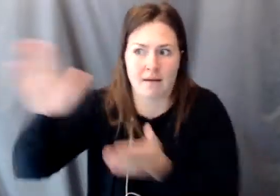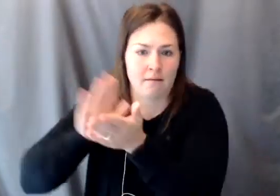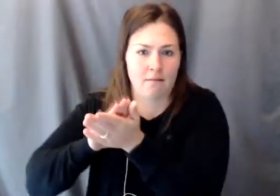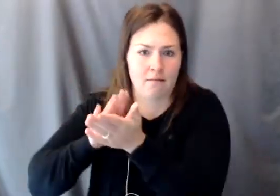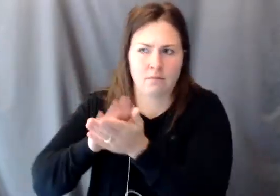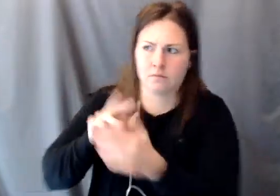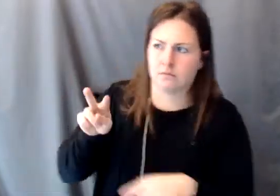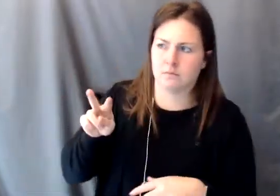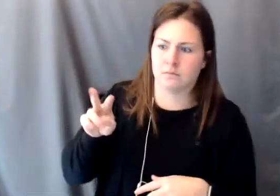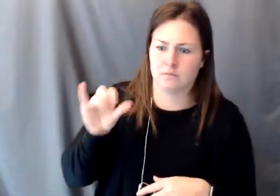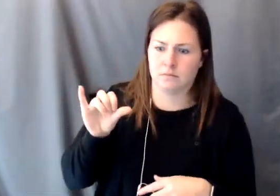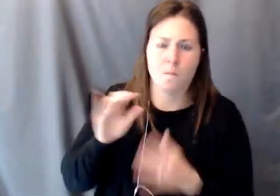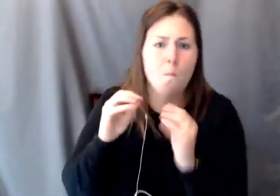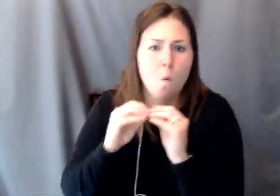give. So, you know,